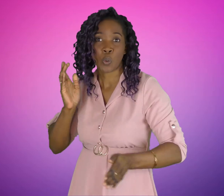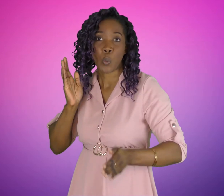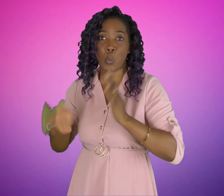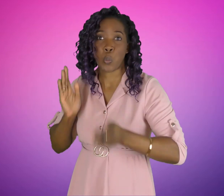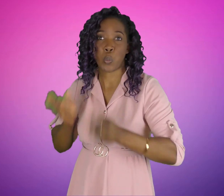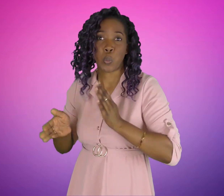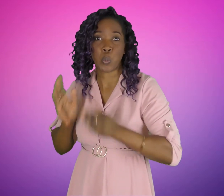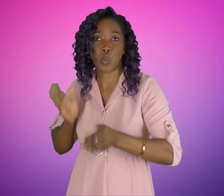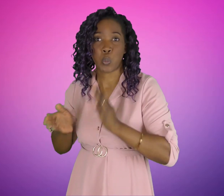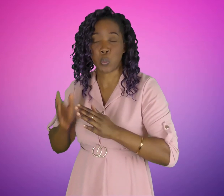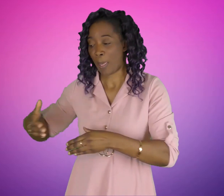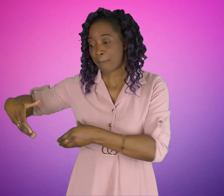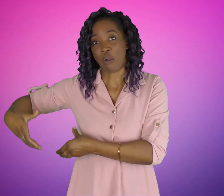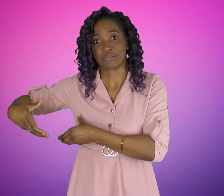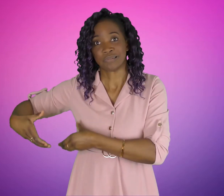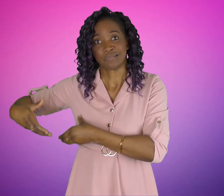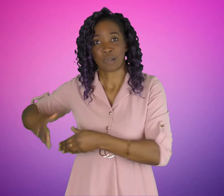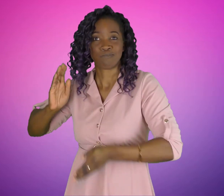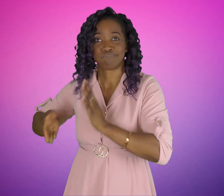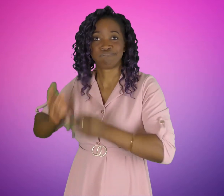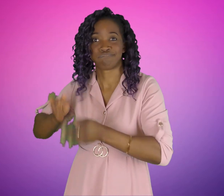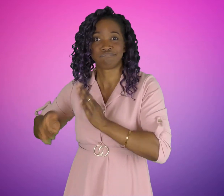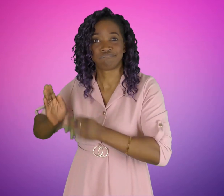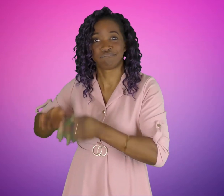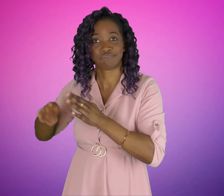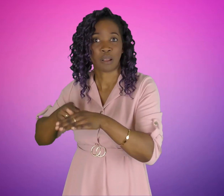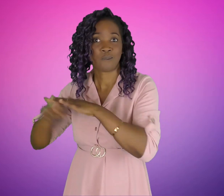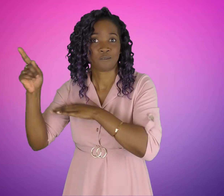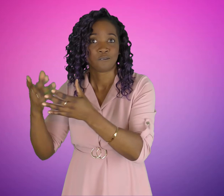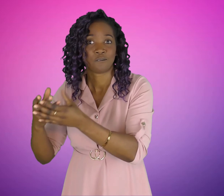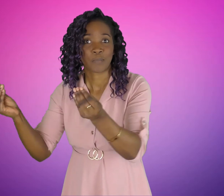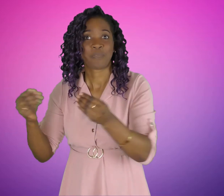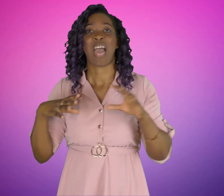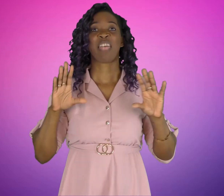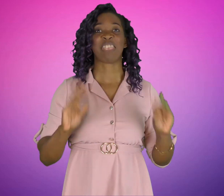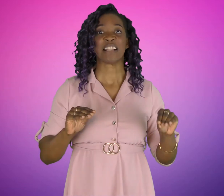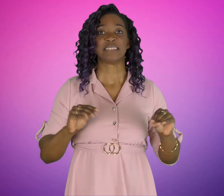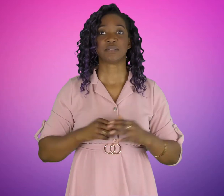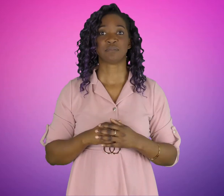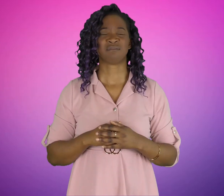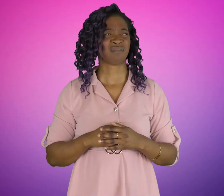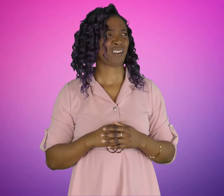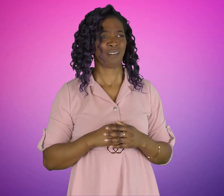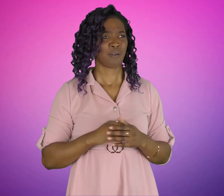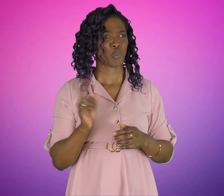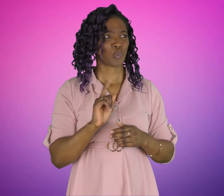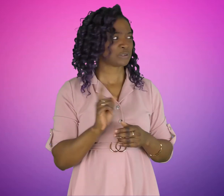doors opened and out they did scram. With their box full of trickery, Dominic ran. The end. You